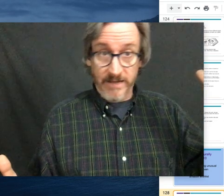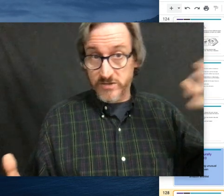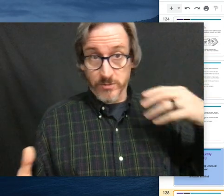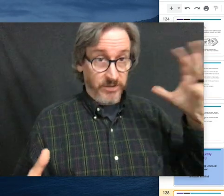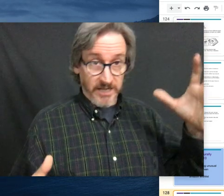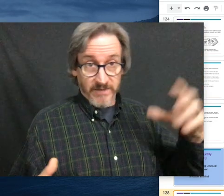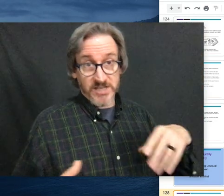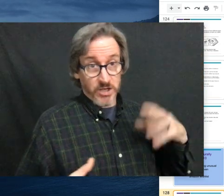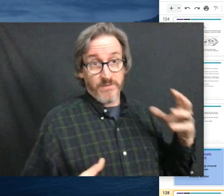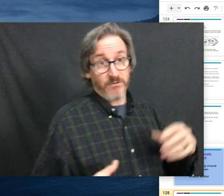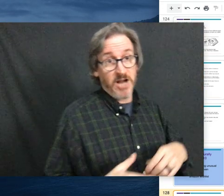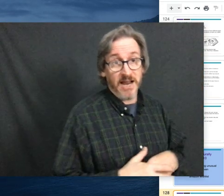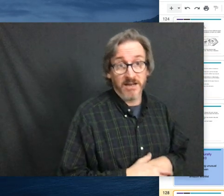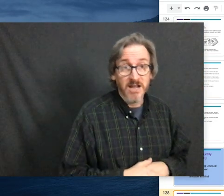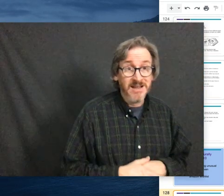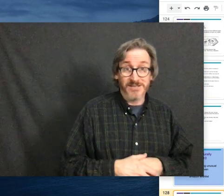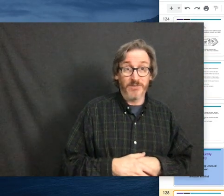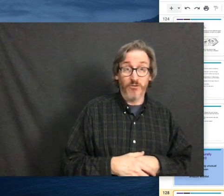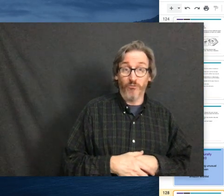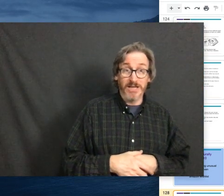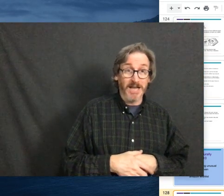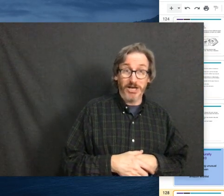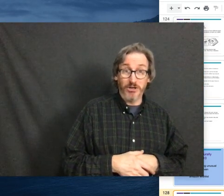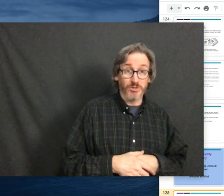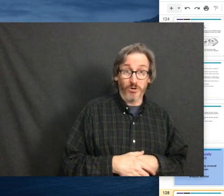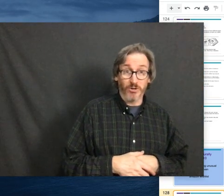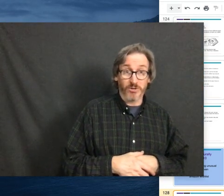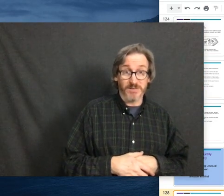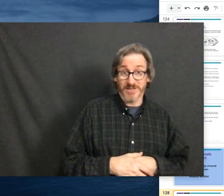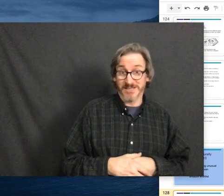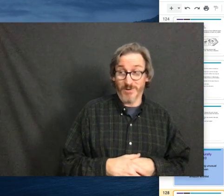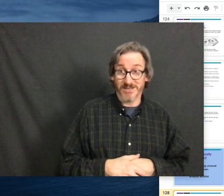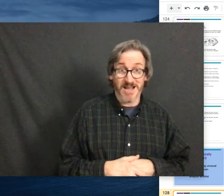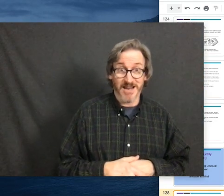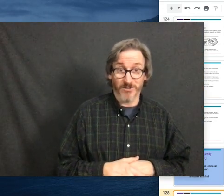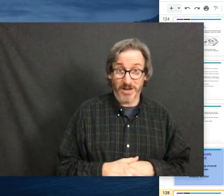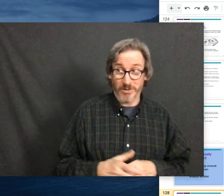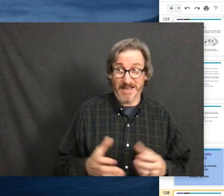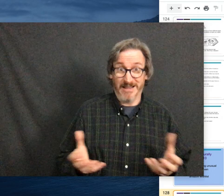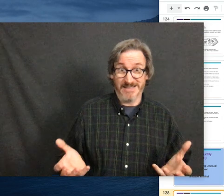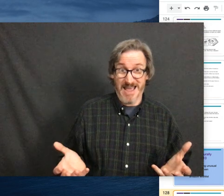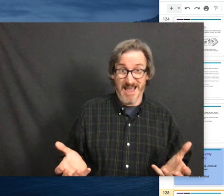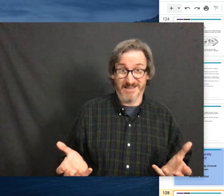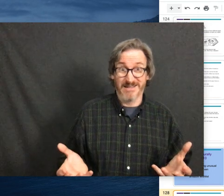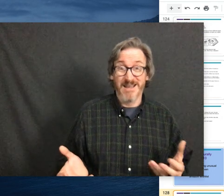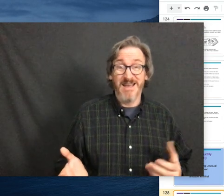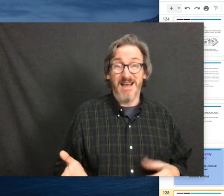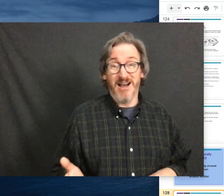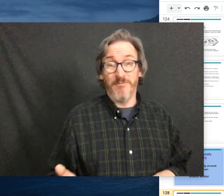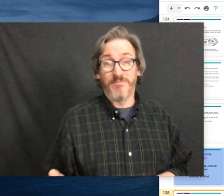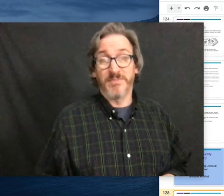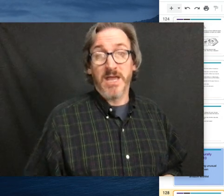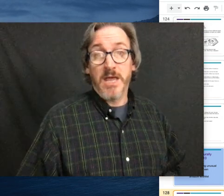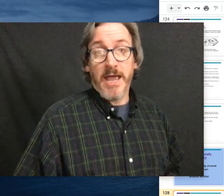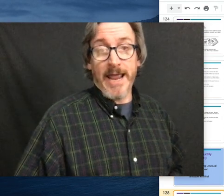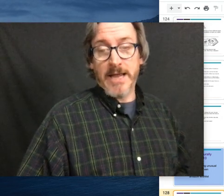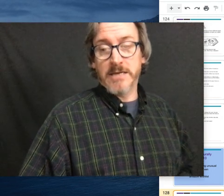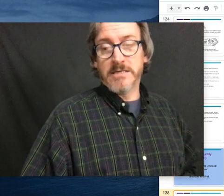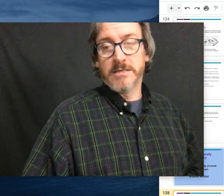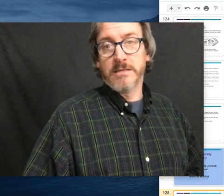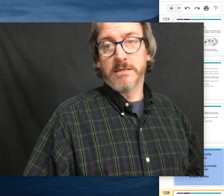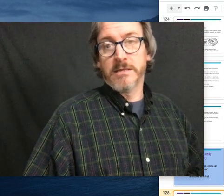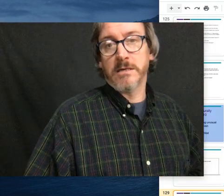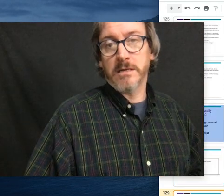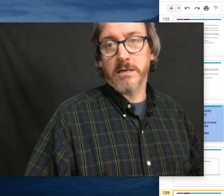holiday gifts or birthday gifts that you've ever gotten, something really unusual or something someone else got. You were like, what the hell is that?